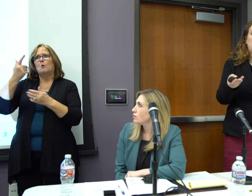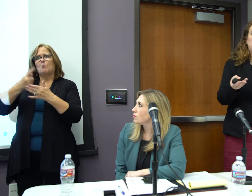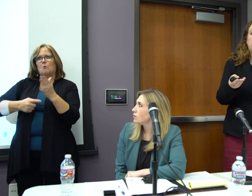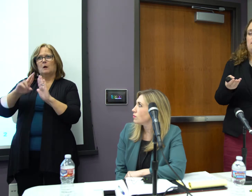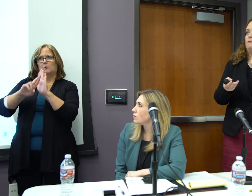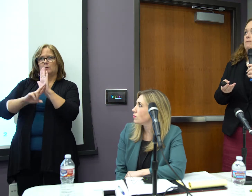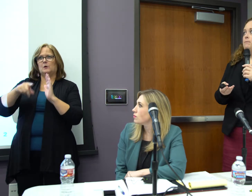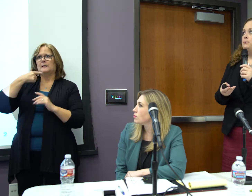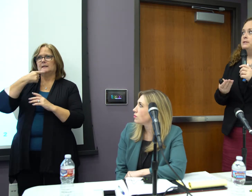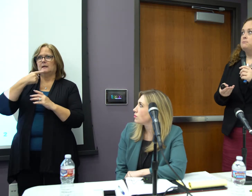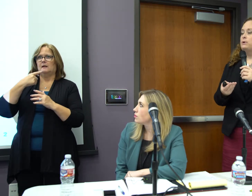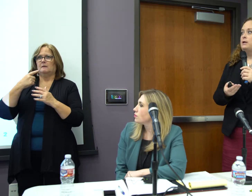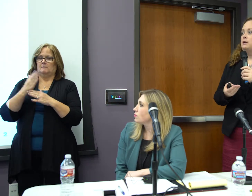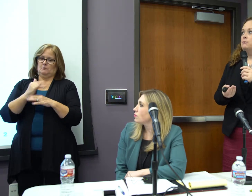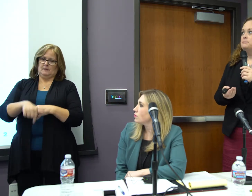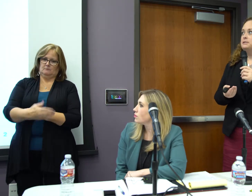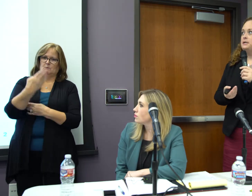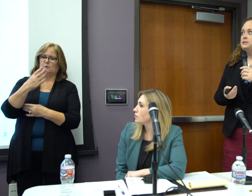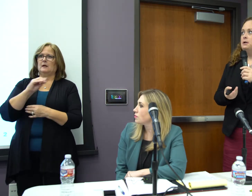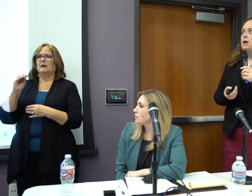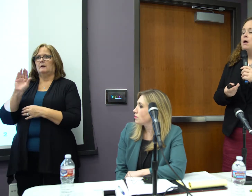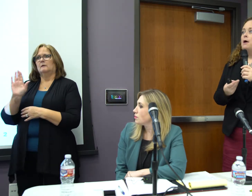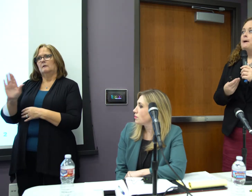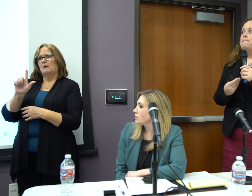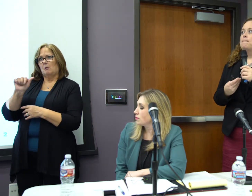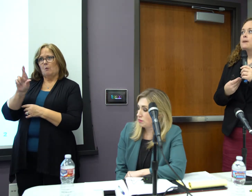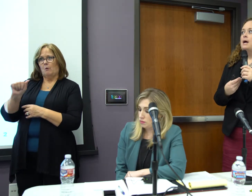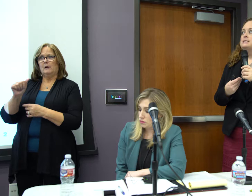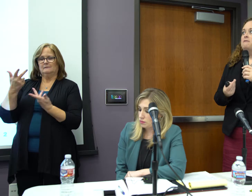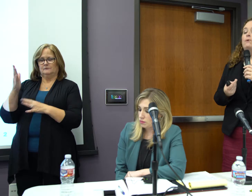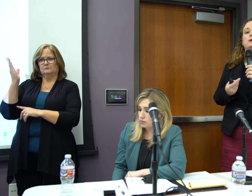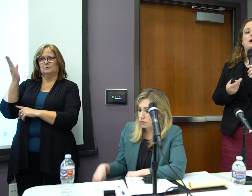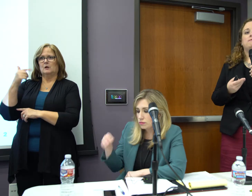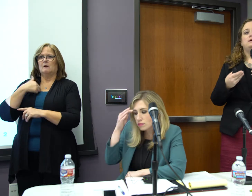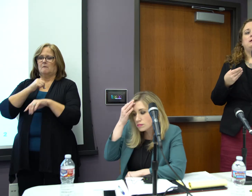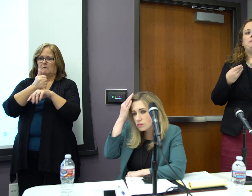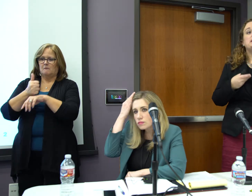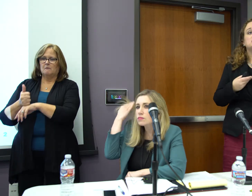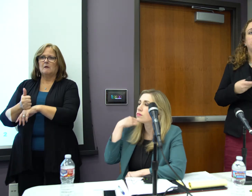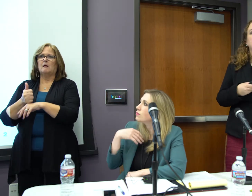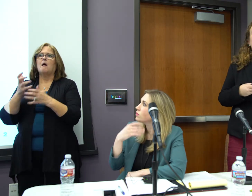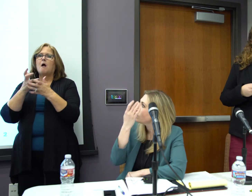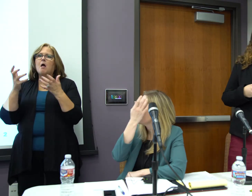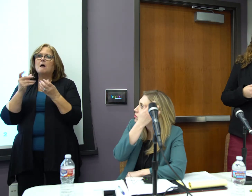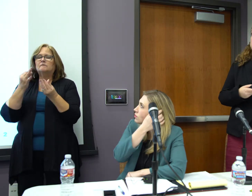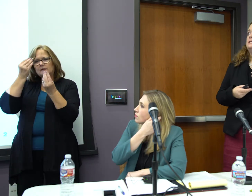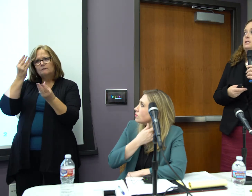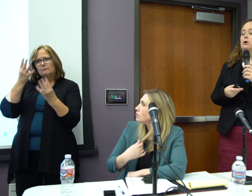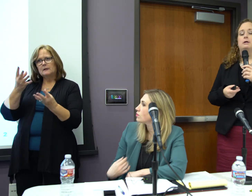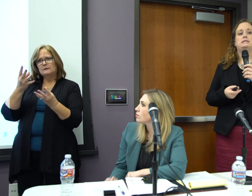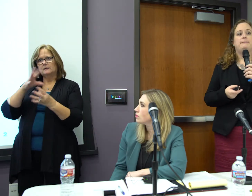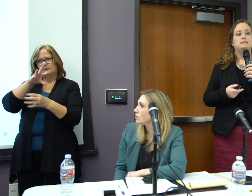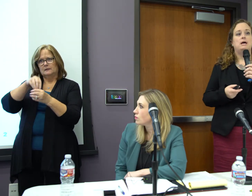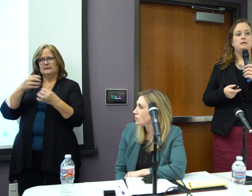I think we all understand from between this morning and Laura's presentation. I set forth a lot of the pieces of information that exist